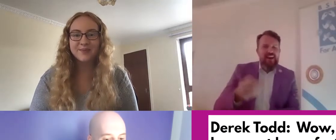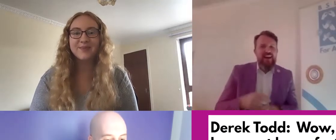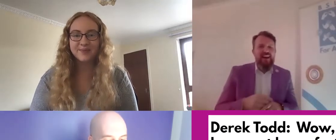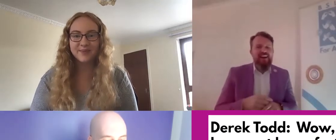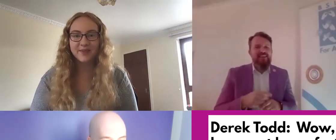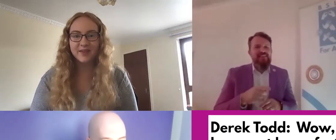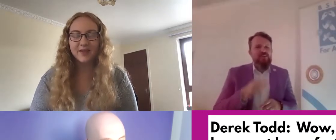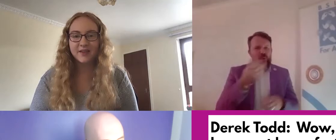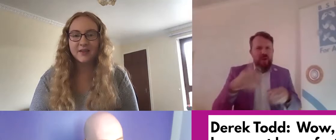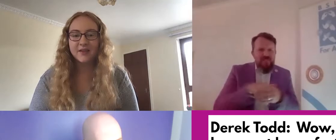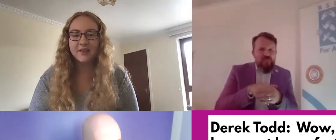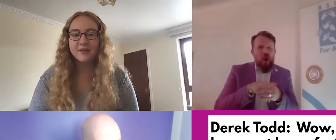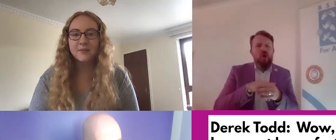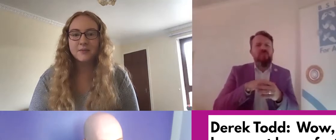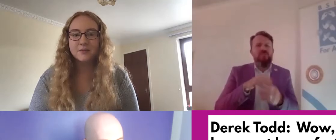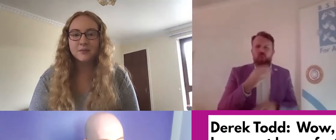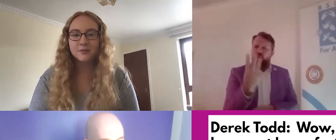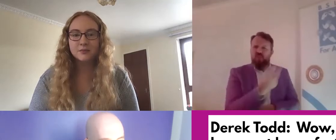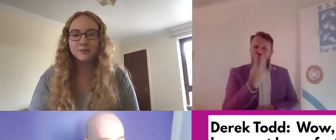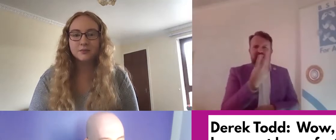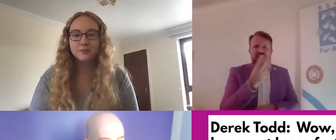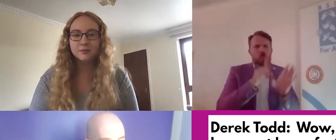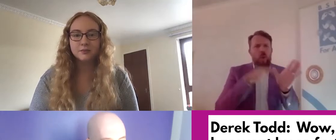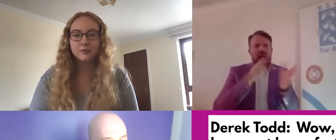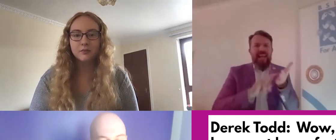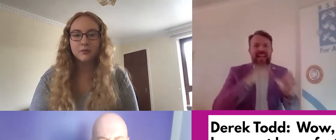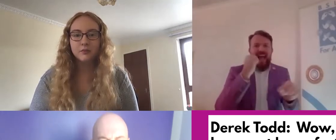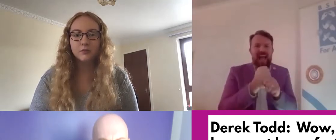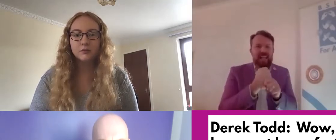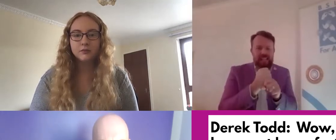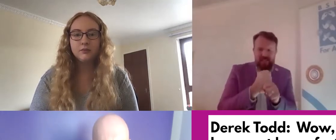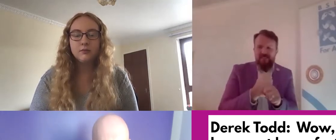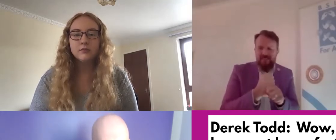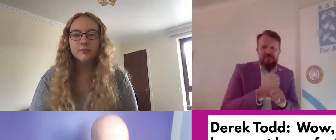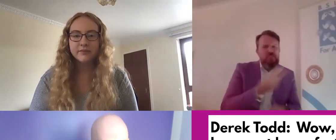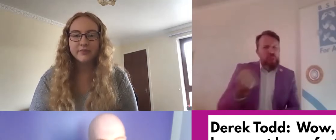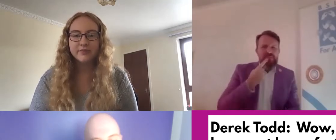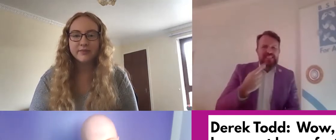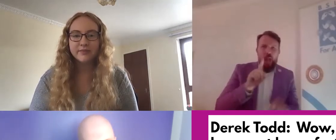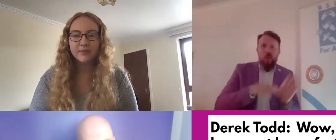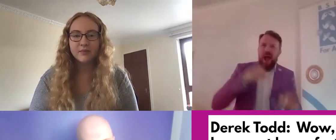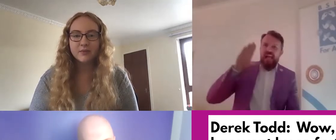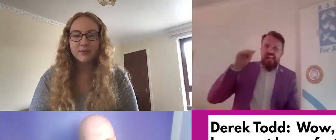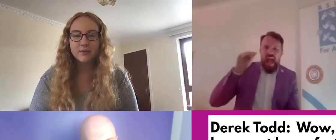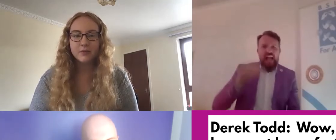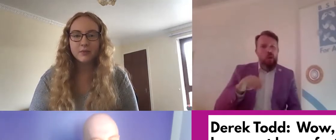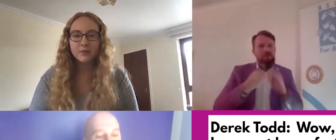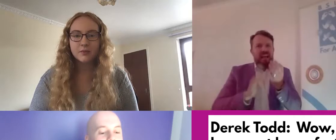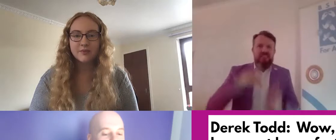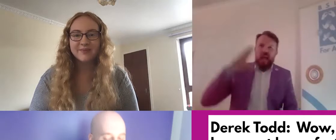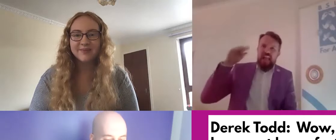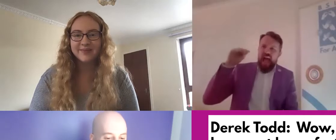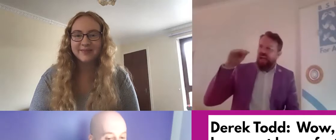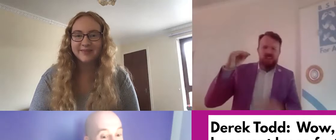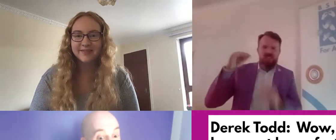Wow, time has went by so fast. So there was 3 of you in total, is that right? And the YNAG?